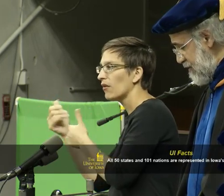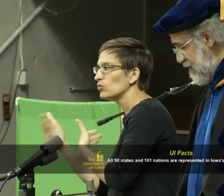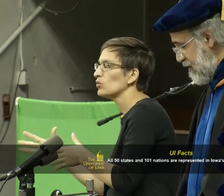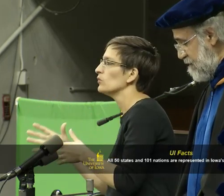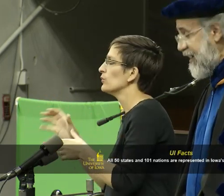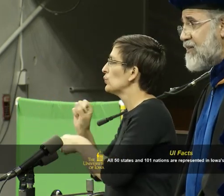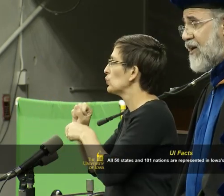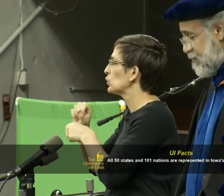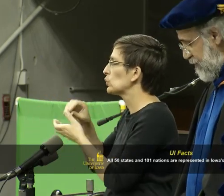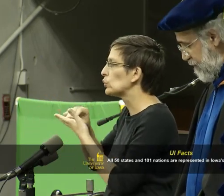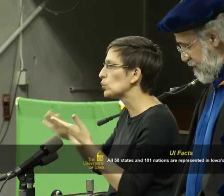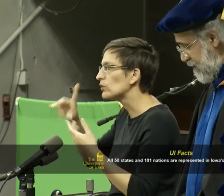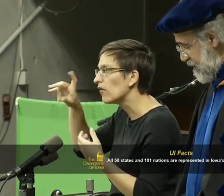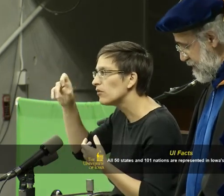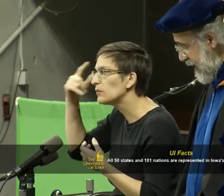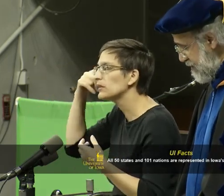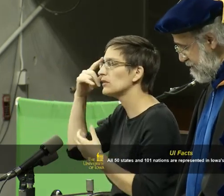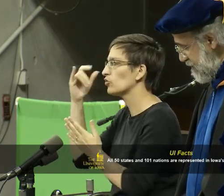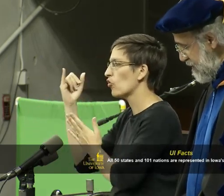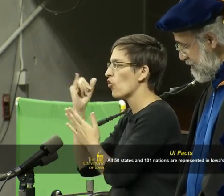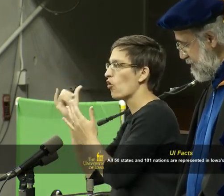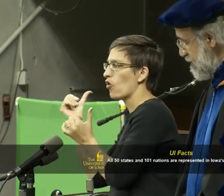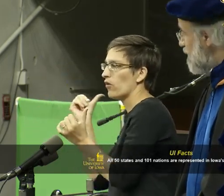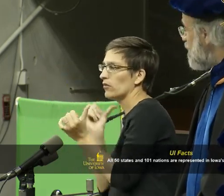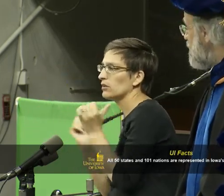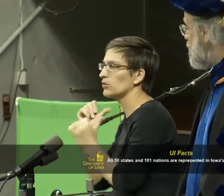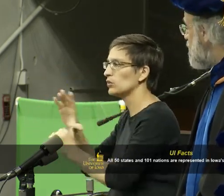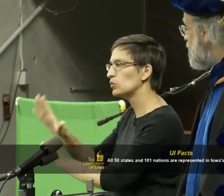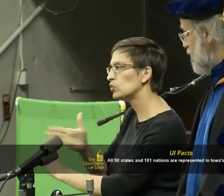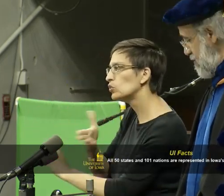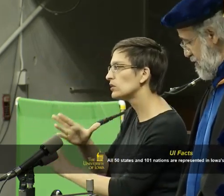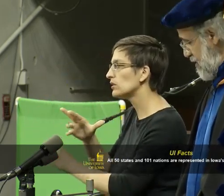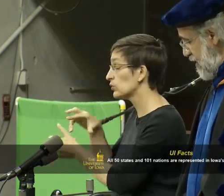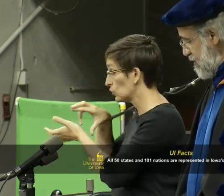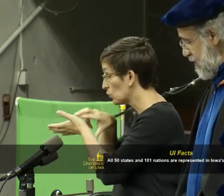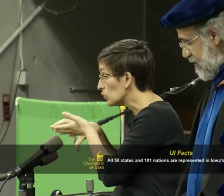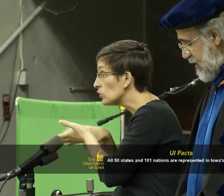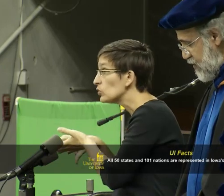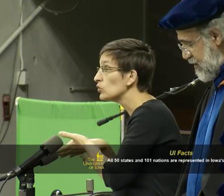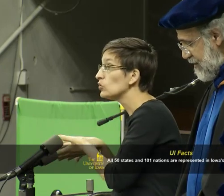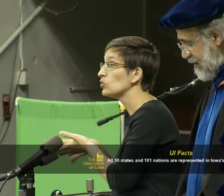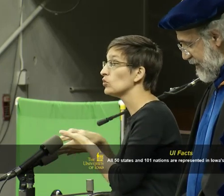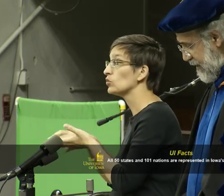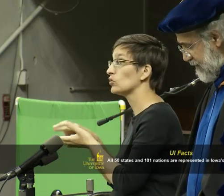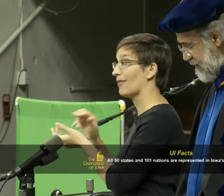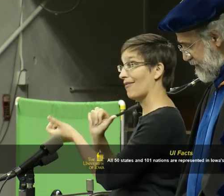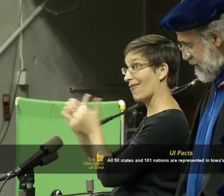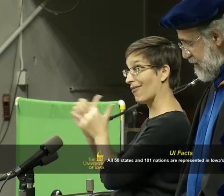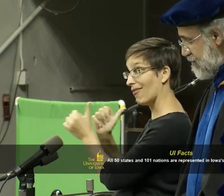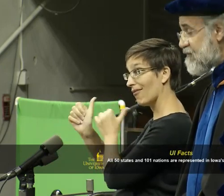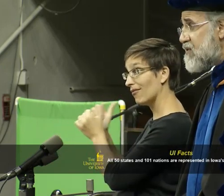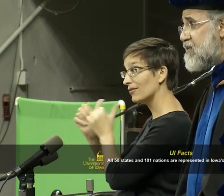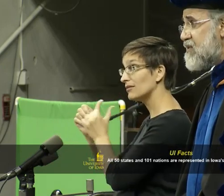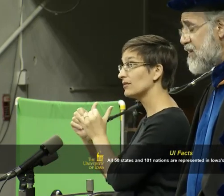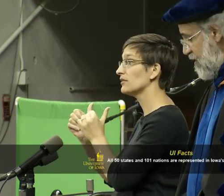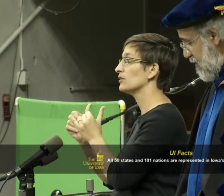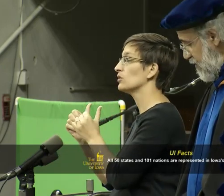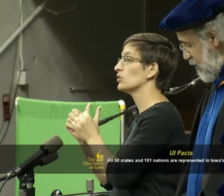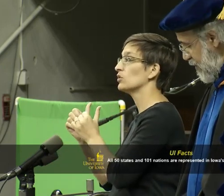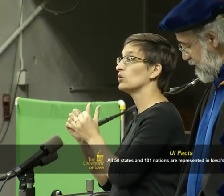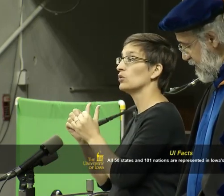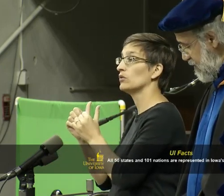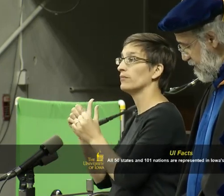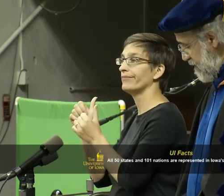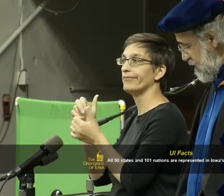government, fine art performance activities, research, intercollegiate athletics, university